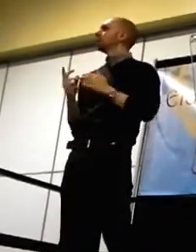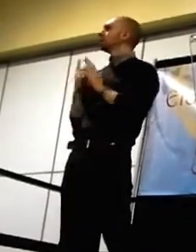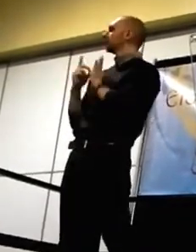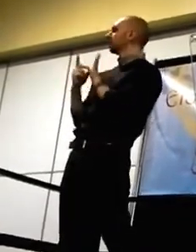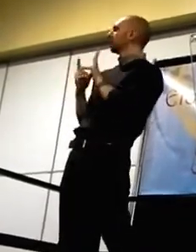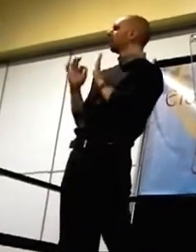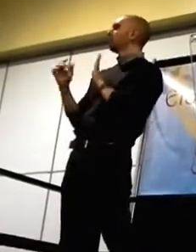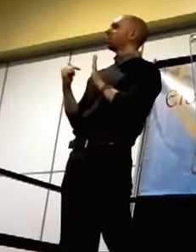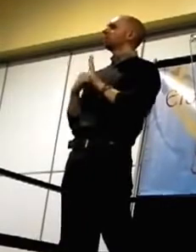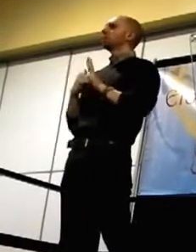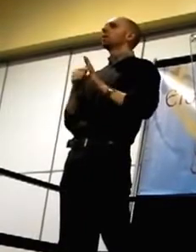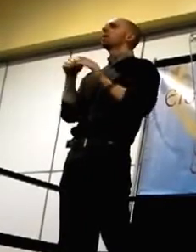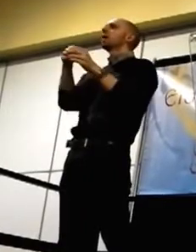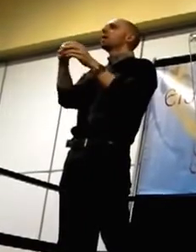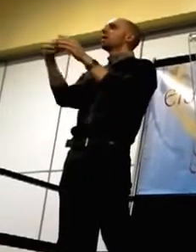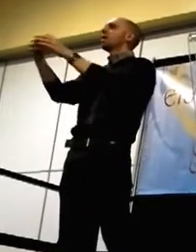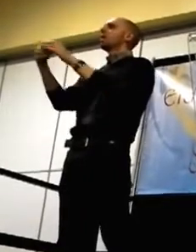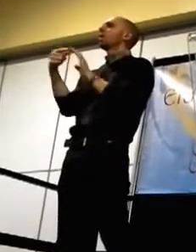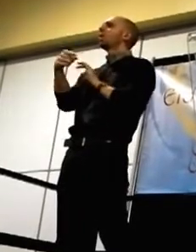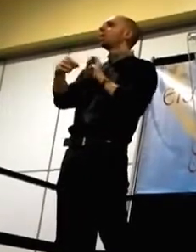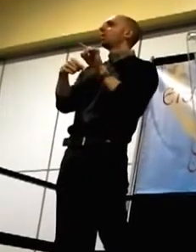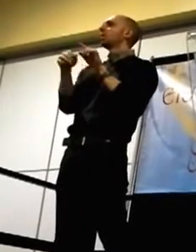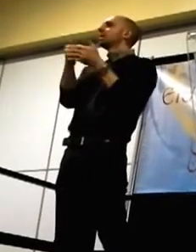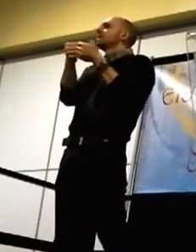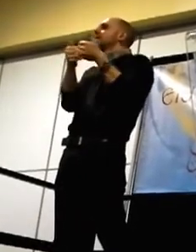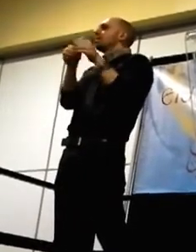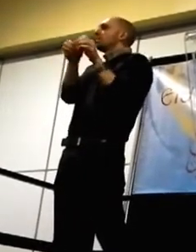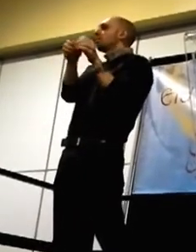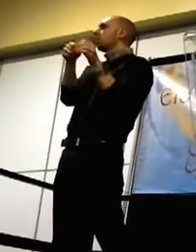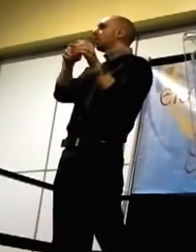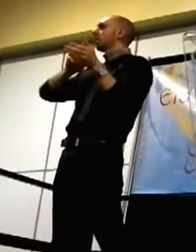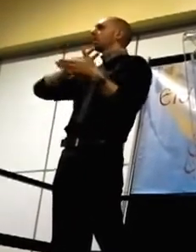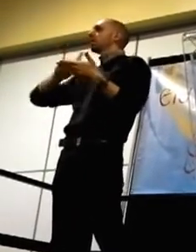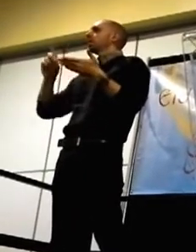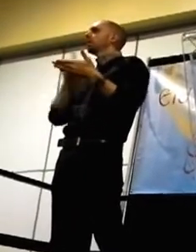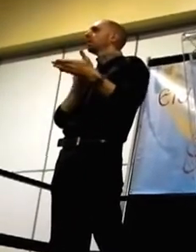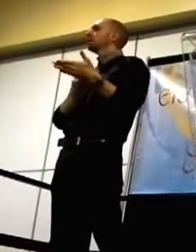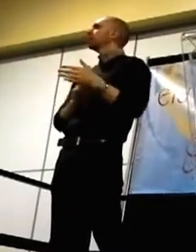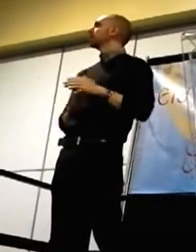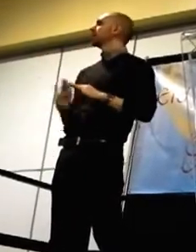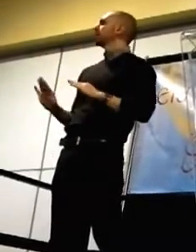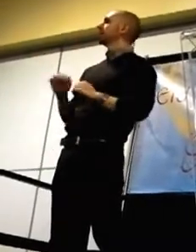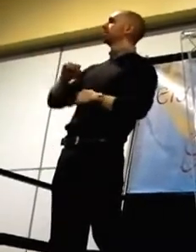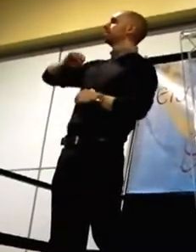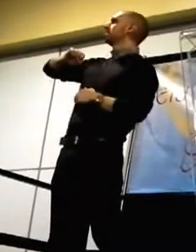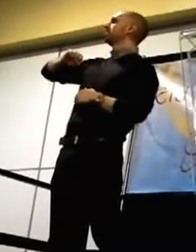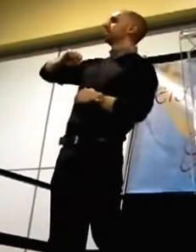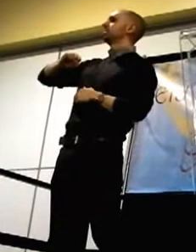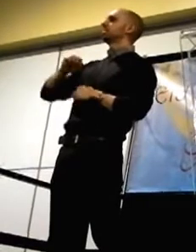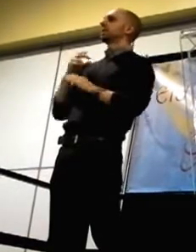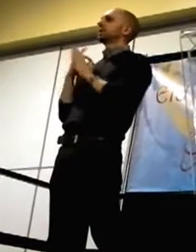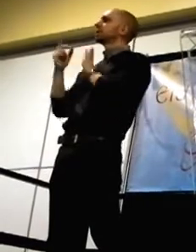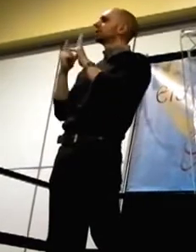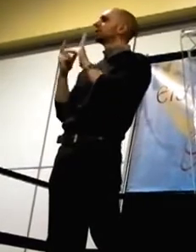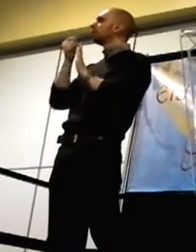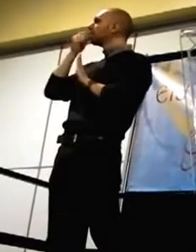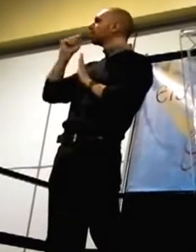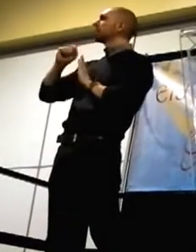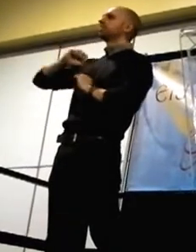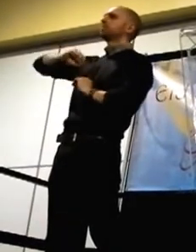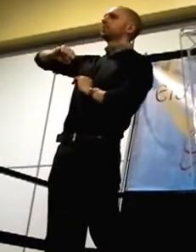it. Rasulullah sallallahu alaihi wasallam made it clear, and in the hadith